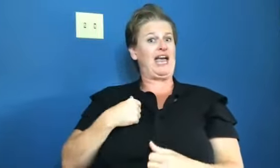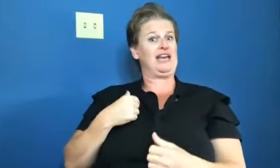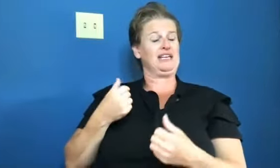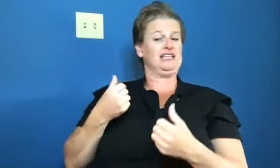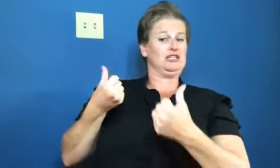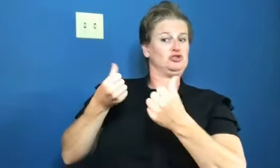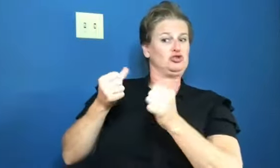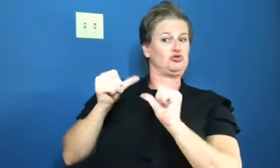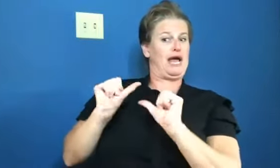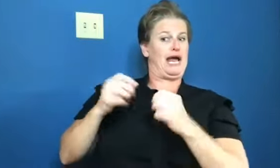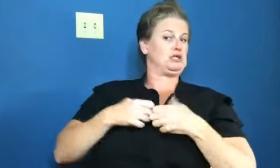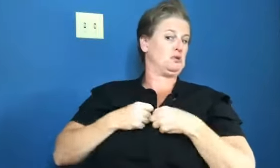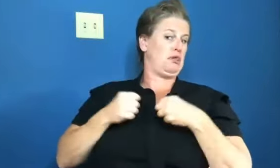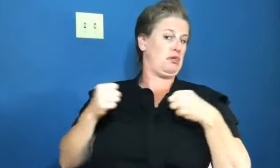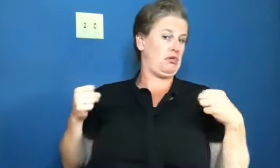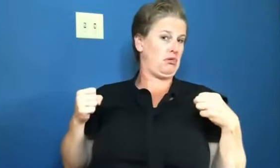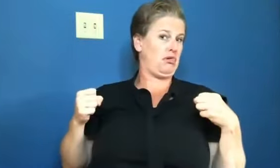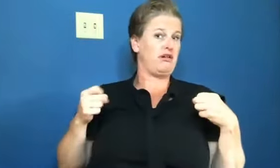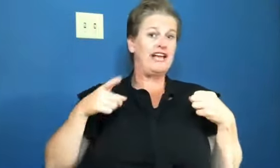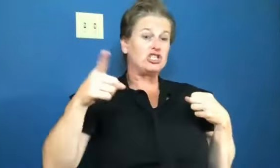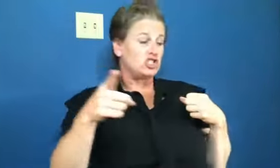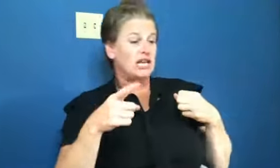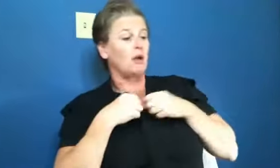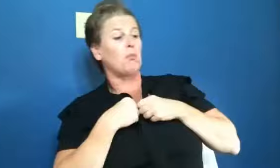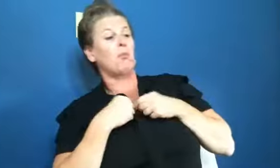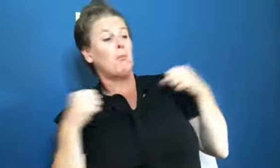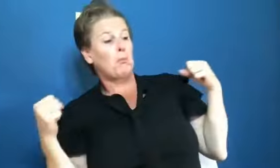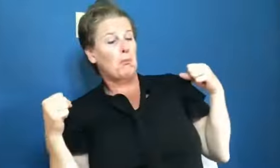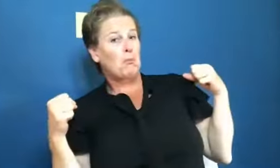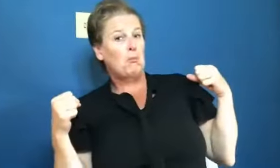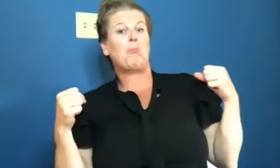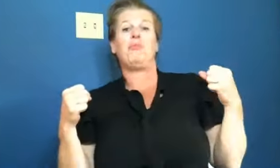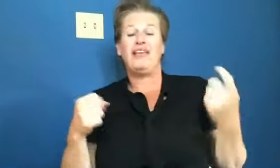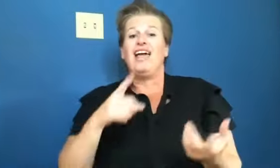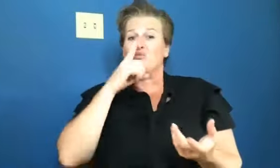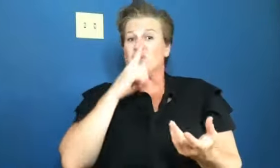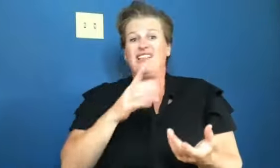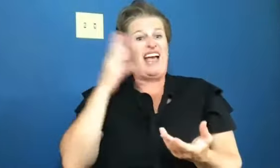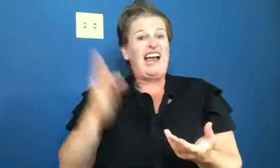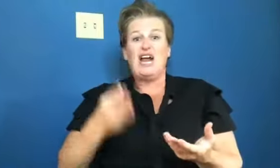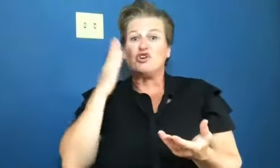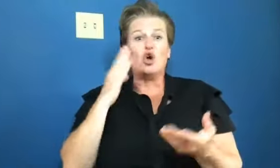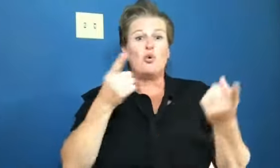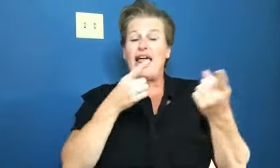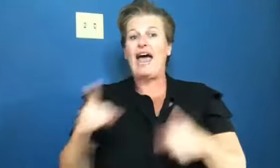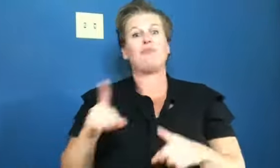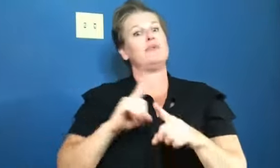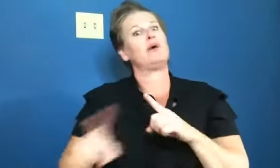I never knew what I was going to get. And what I got was almost weapons grade relationship skills that have saved my life so that I can participate